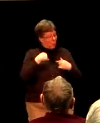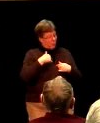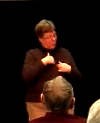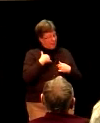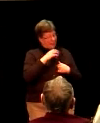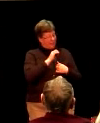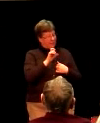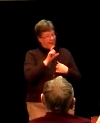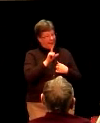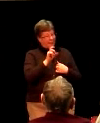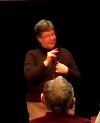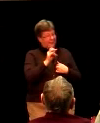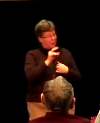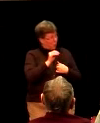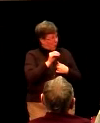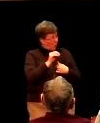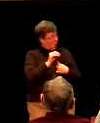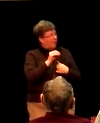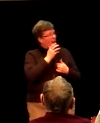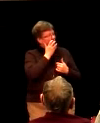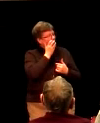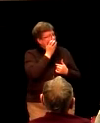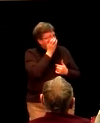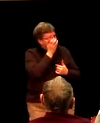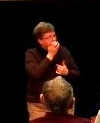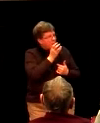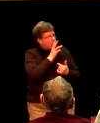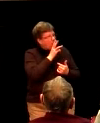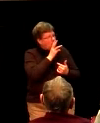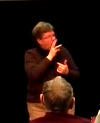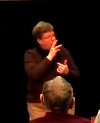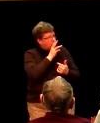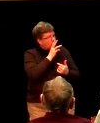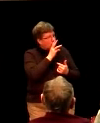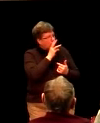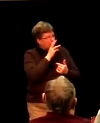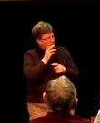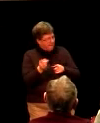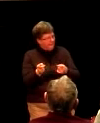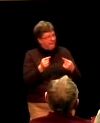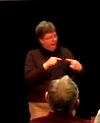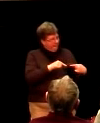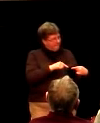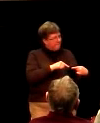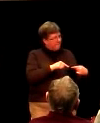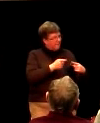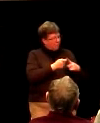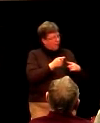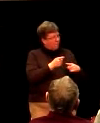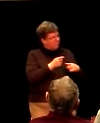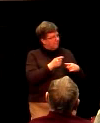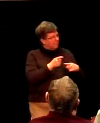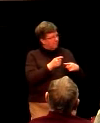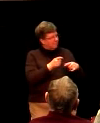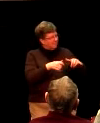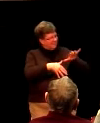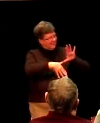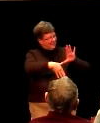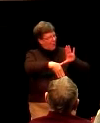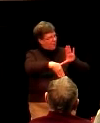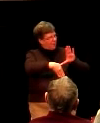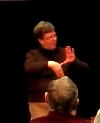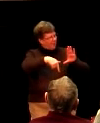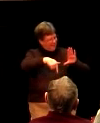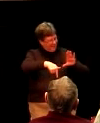Nino form and when these warm waters came up on the coast of South America, there was actually a pool of